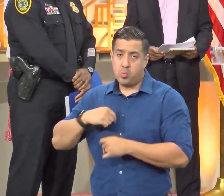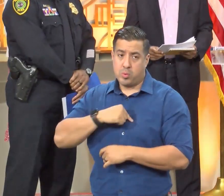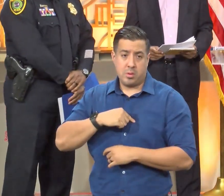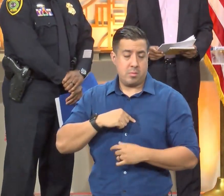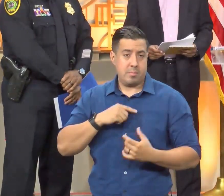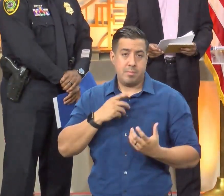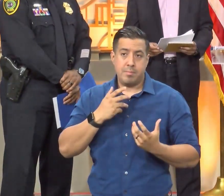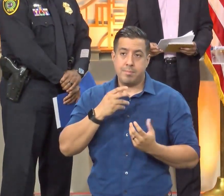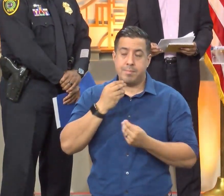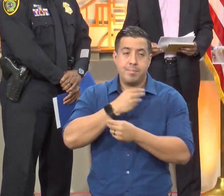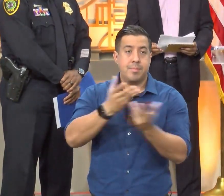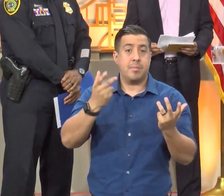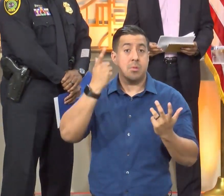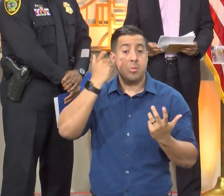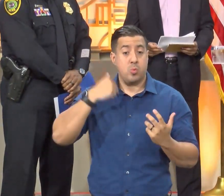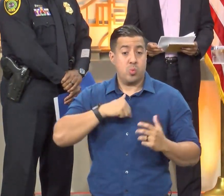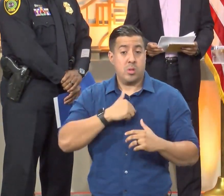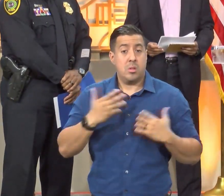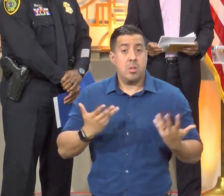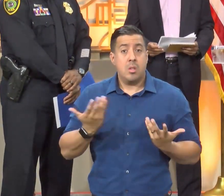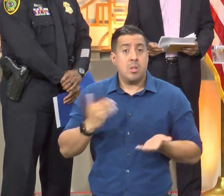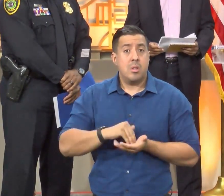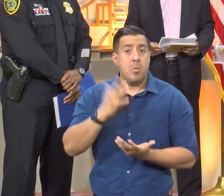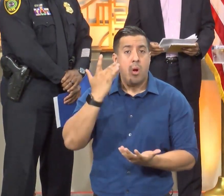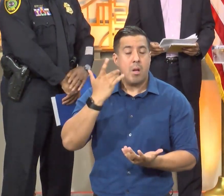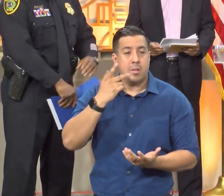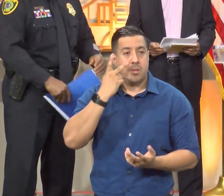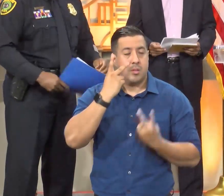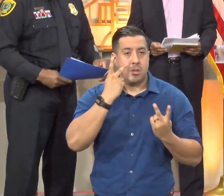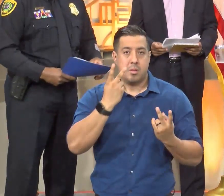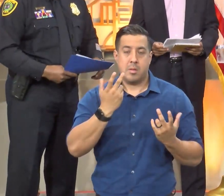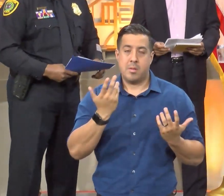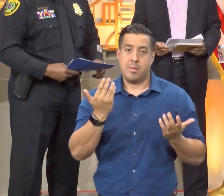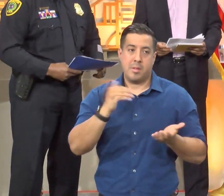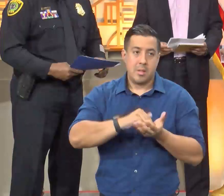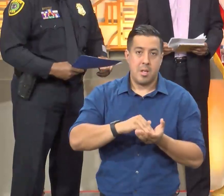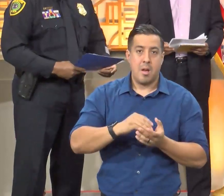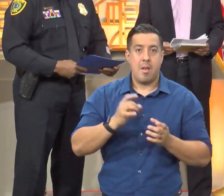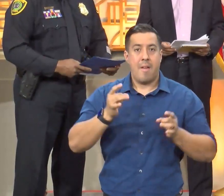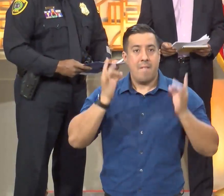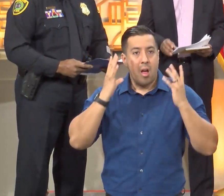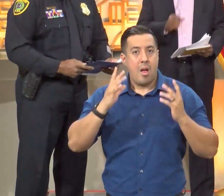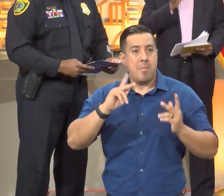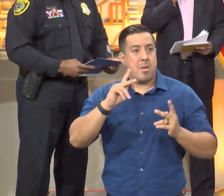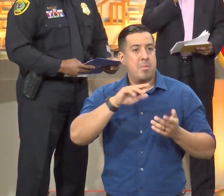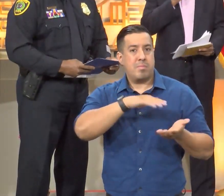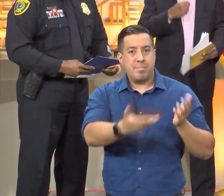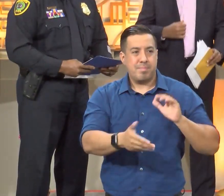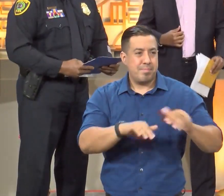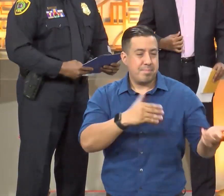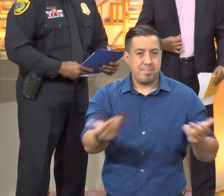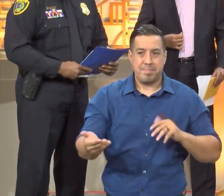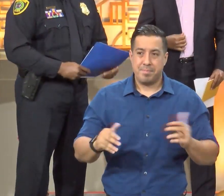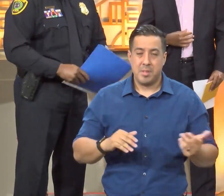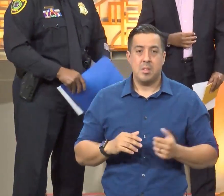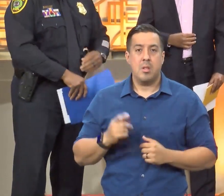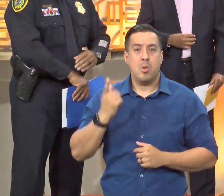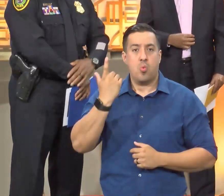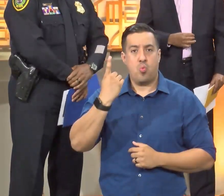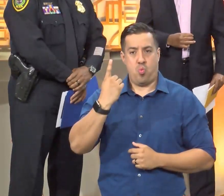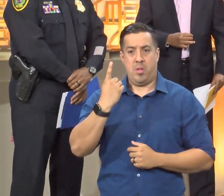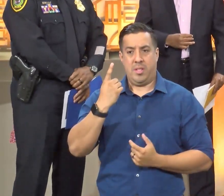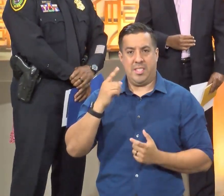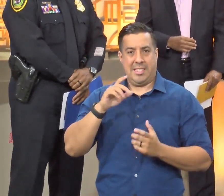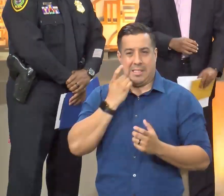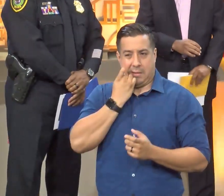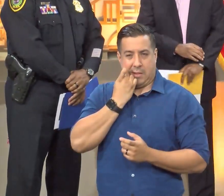because Houston has endured another horrific wave of violence and bloodshed, causing us now to be in the midst of one of our deadliest years in